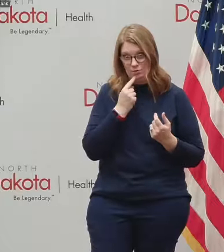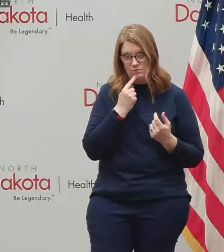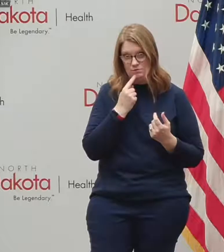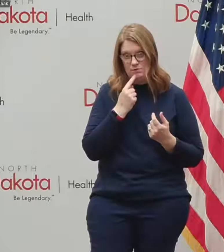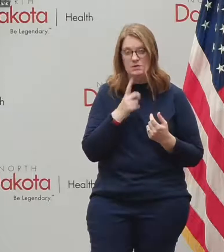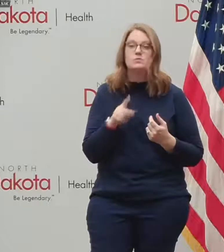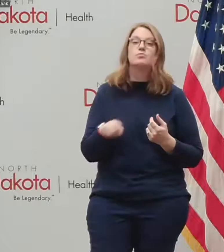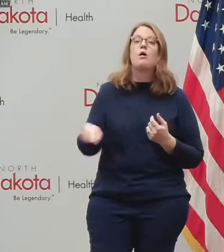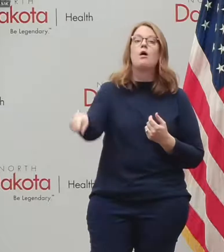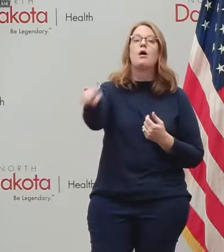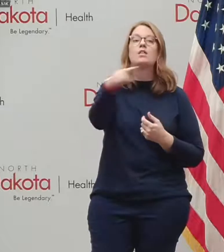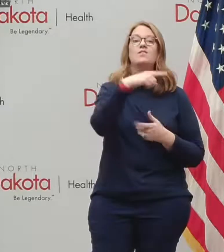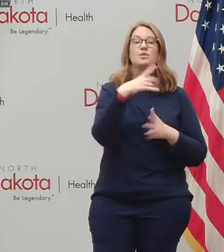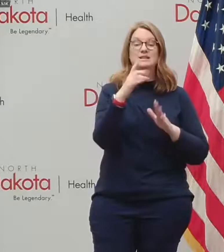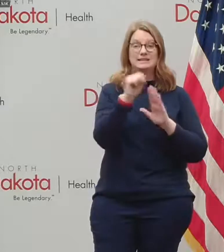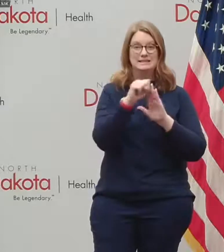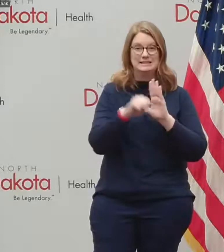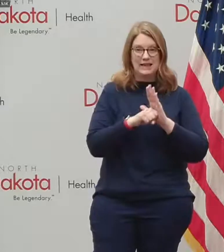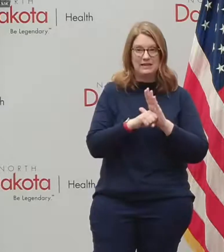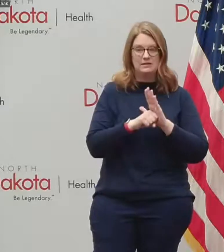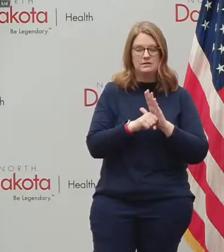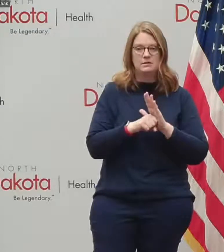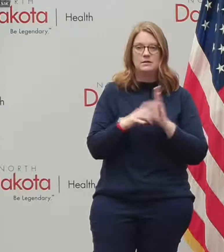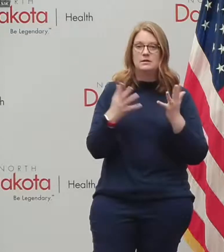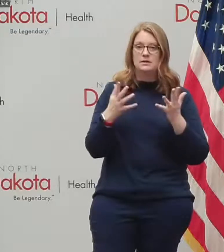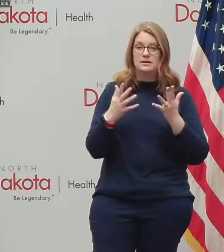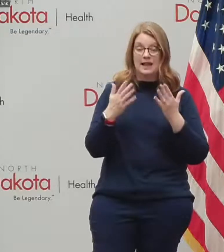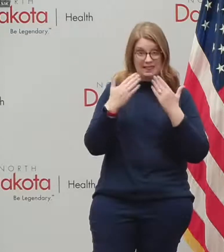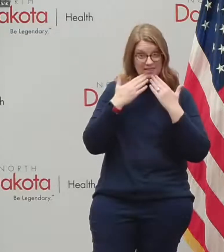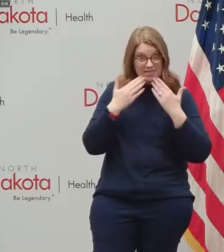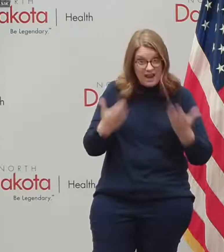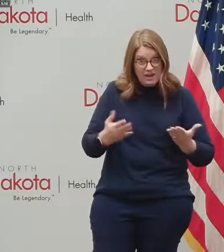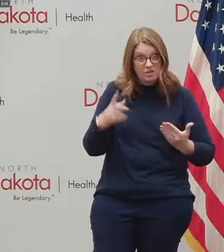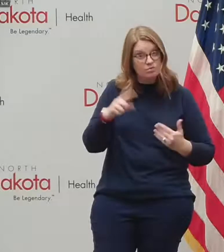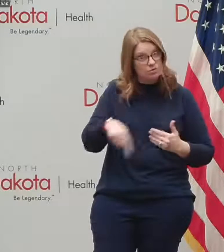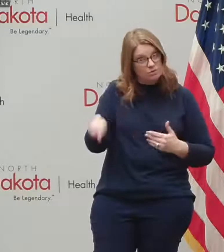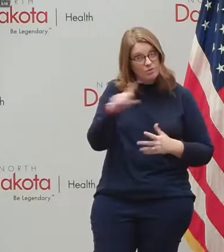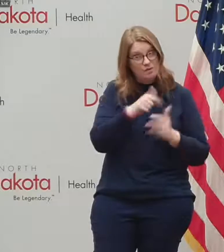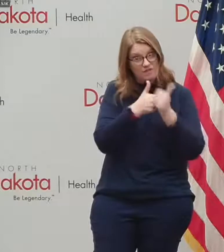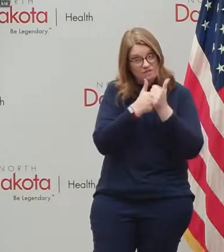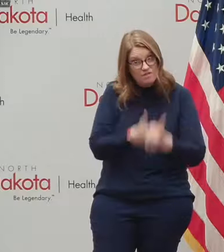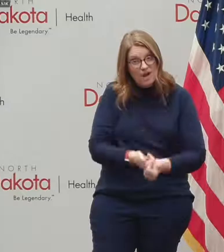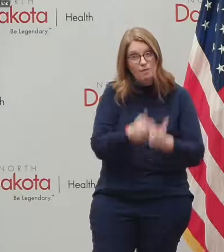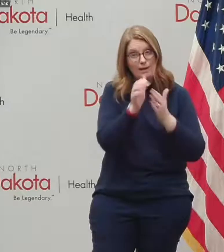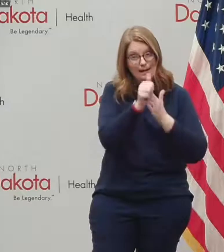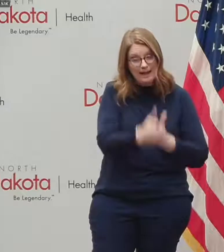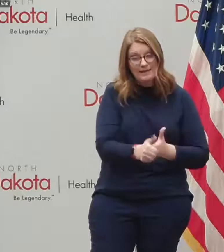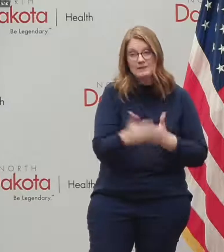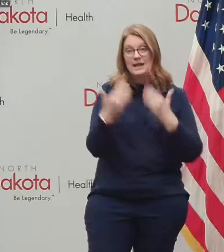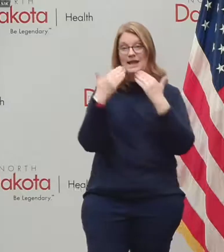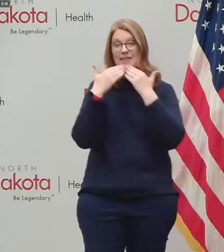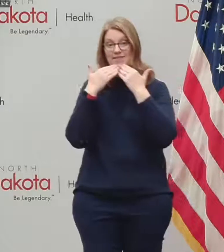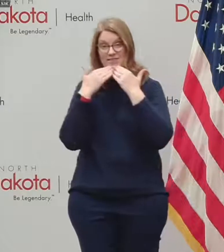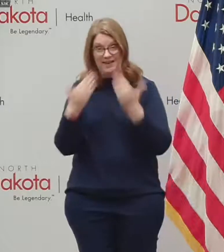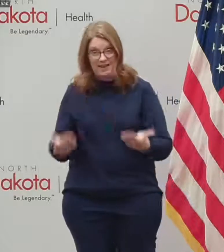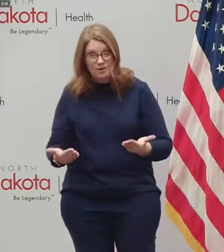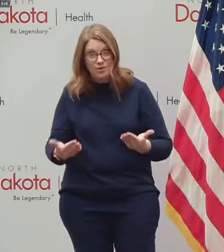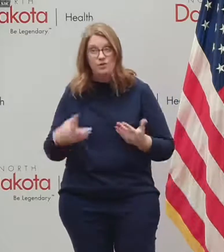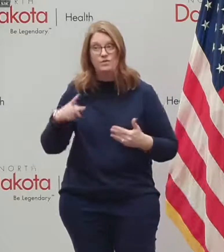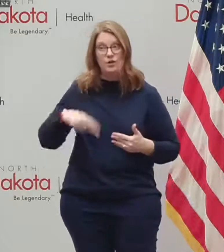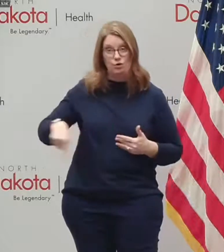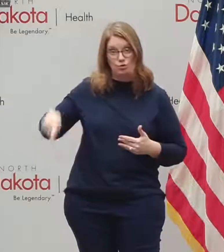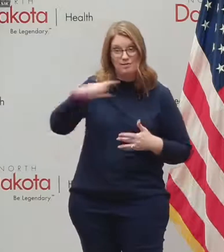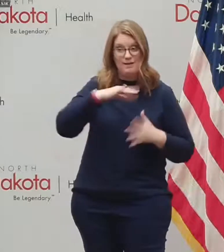state we're saying thank you to everybody who has been following guidelines. Thank you to everybody who's been